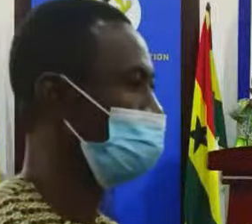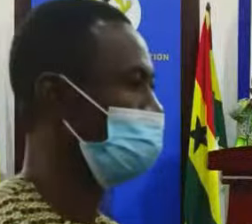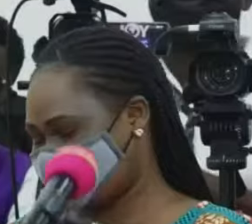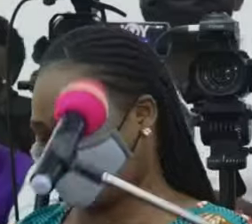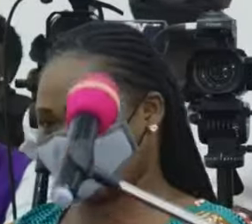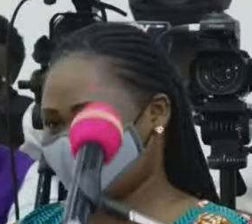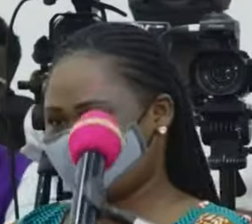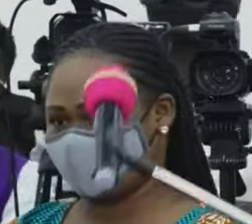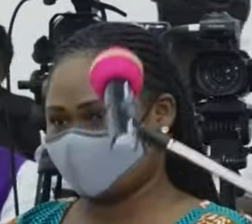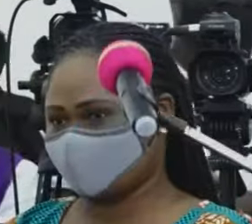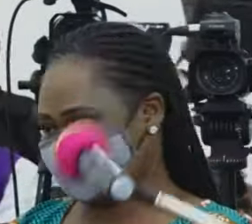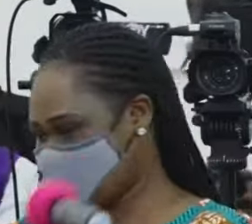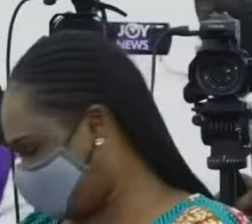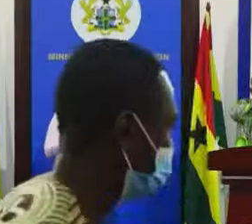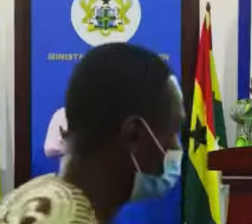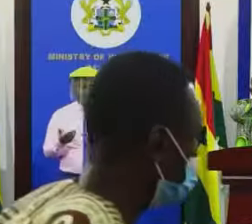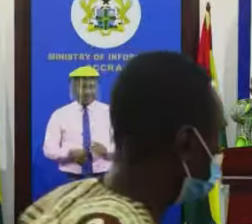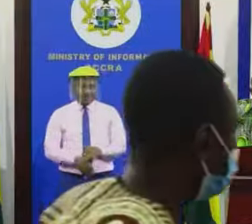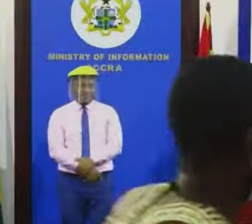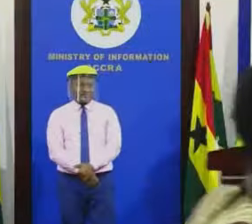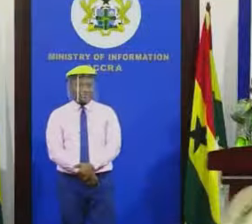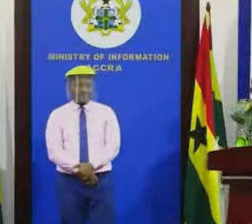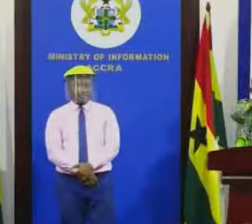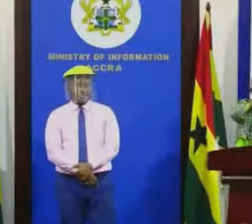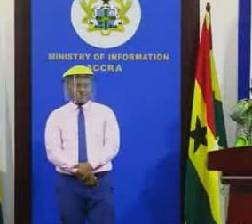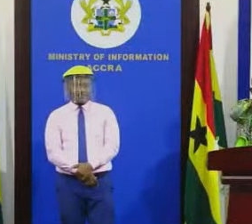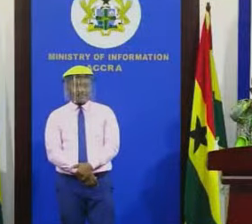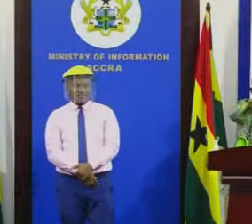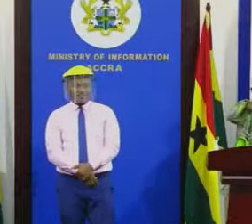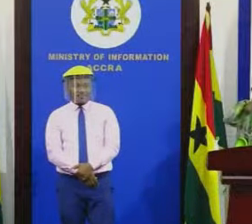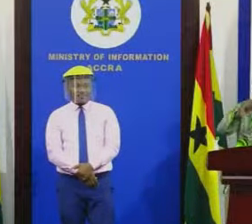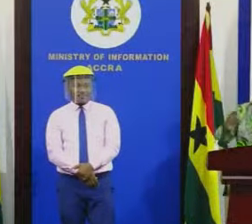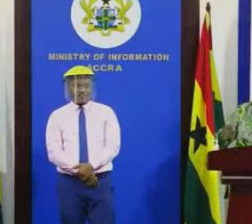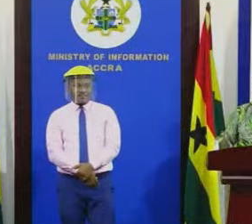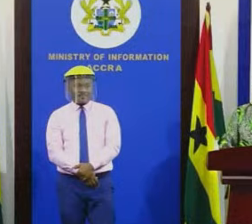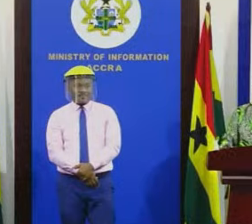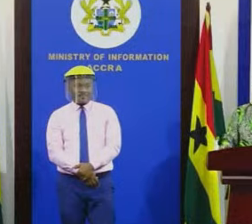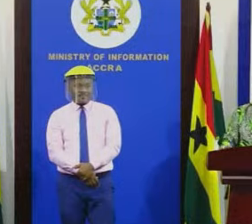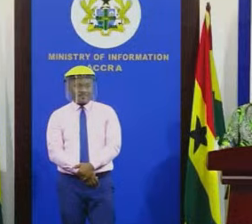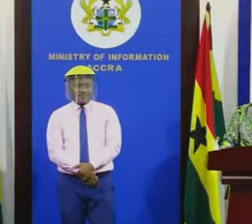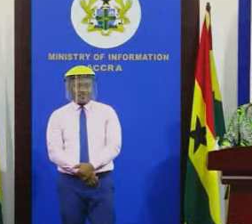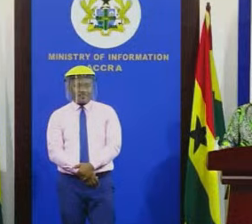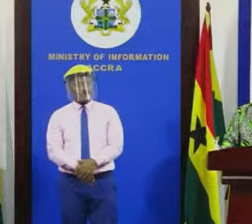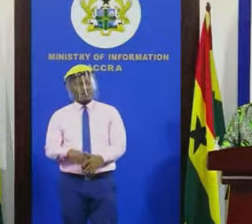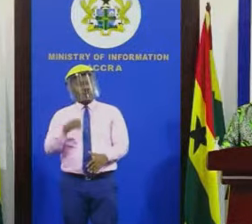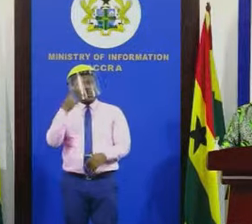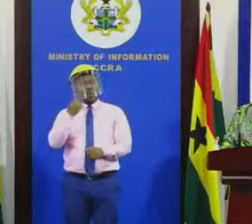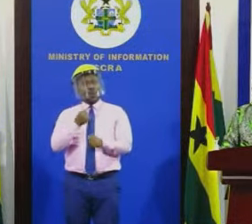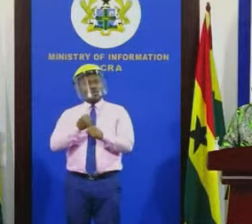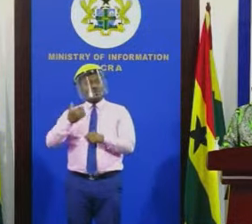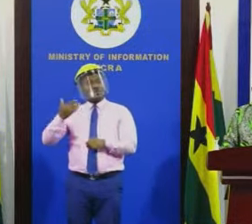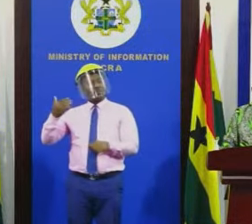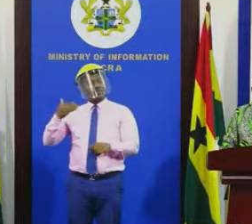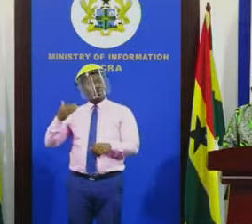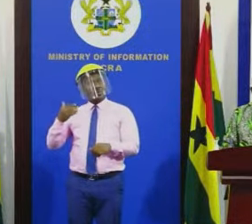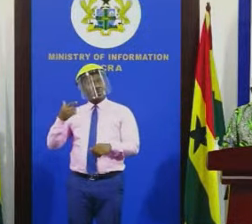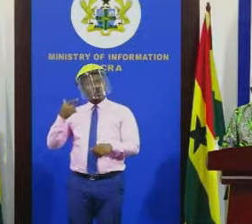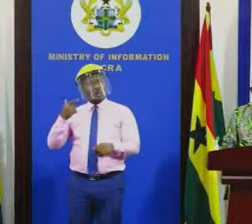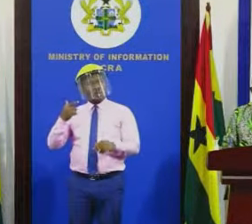okay, and then Della, very quickly, let me be very quick, yes. So, a year ago, we had an